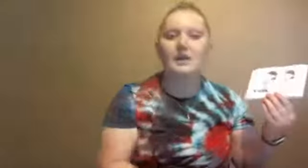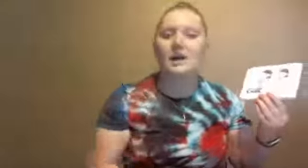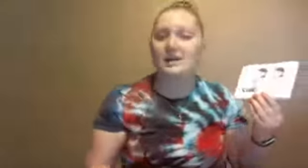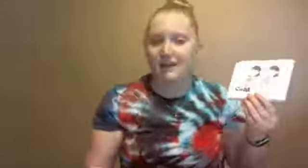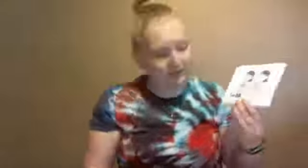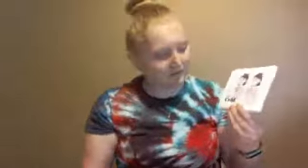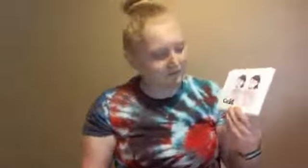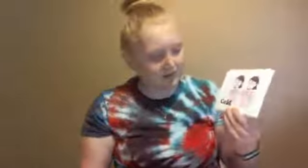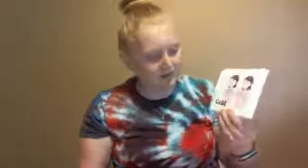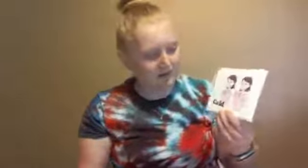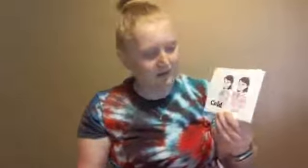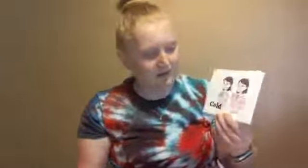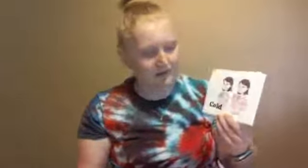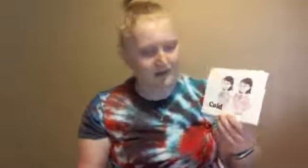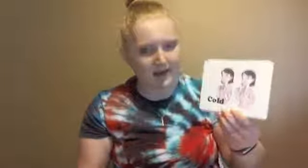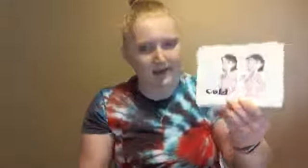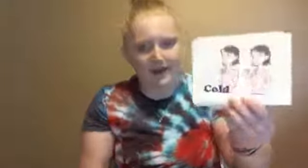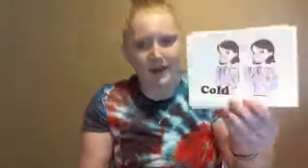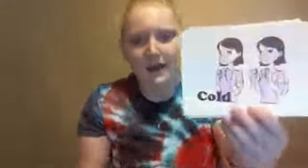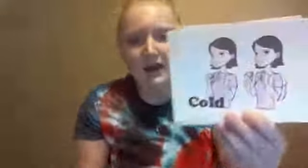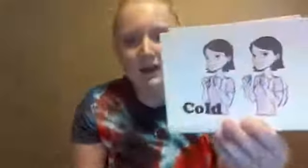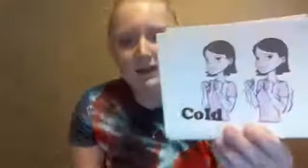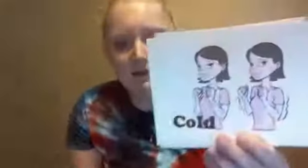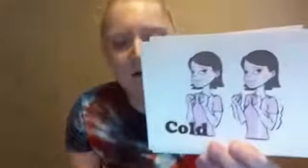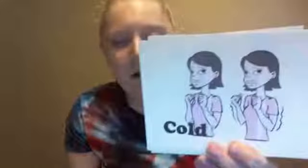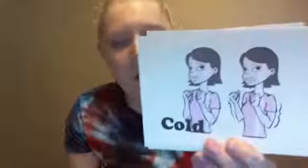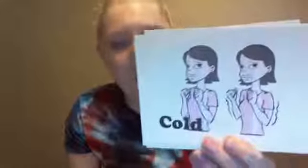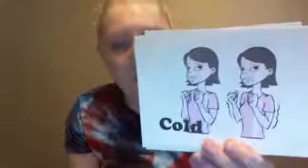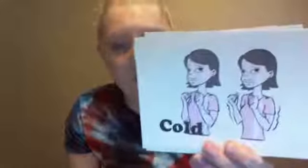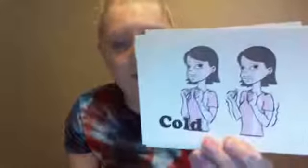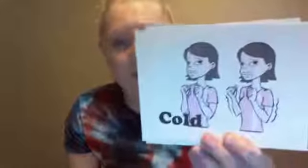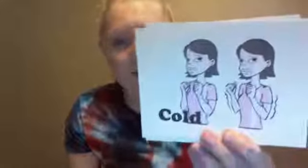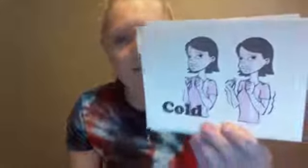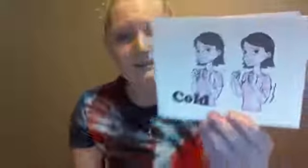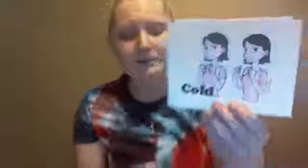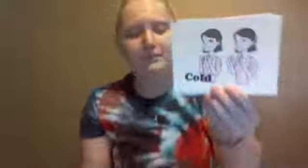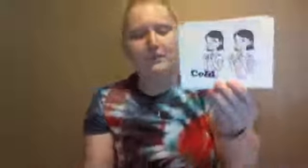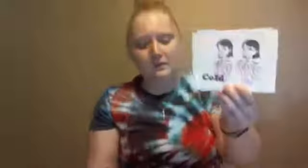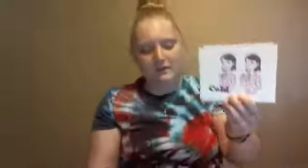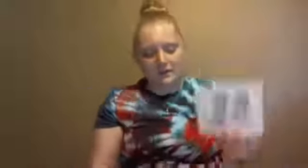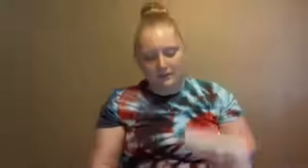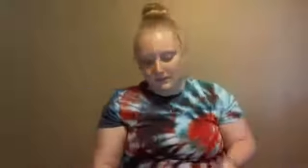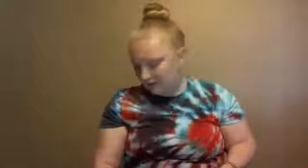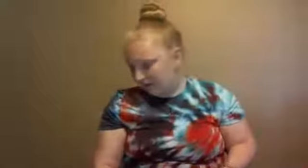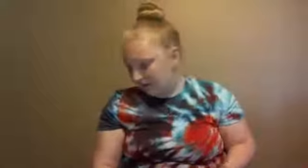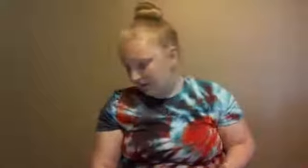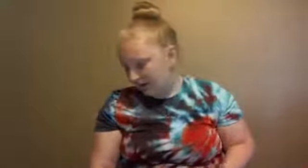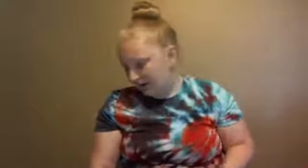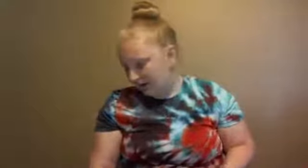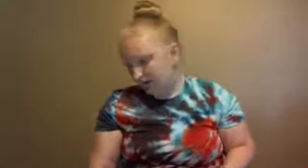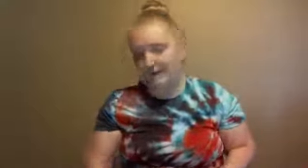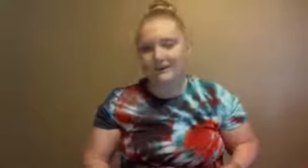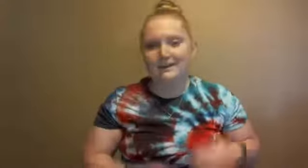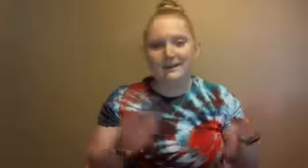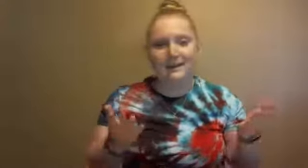Our next sign that we're going to learn today is cold. So this one is done with two hands, so I'm going to have to set down